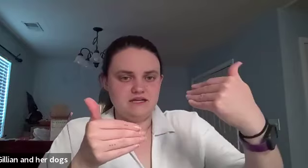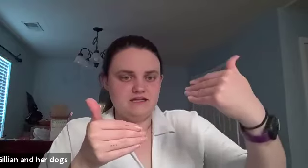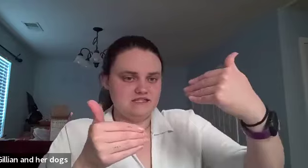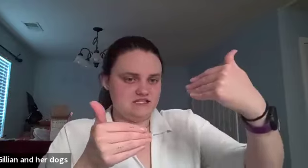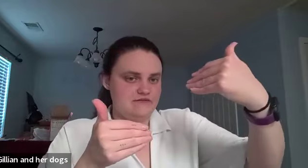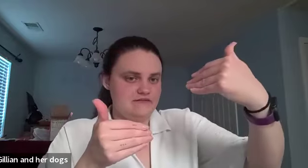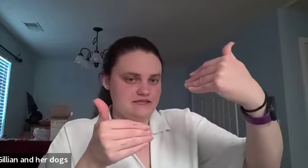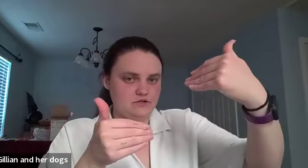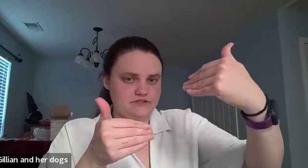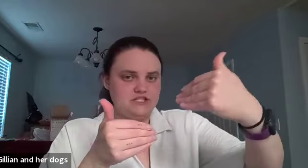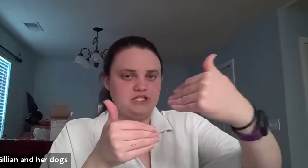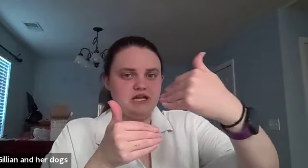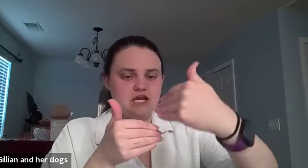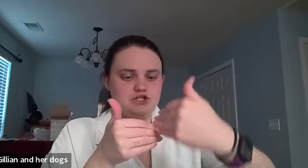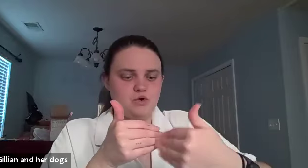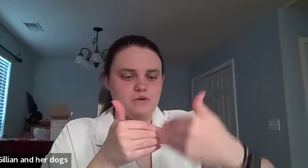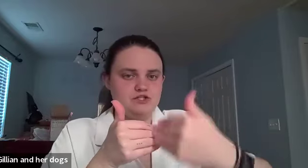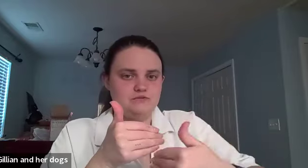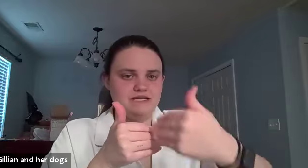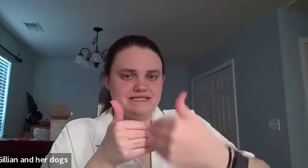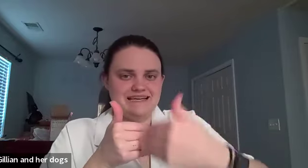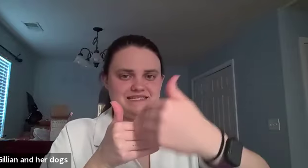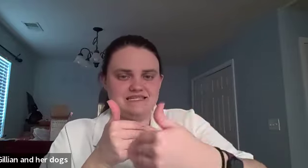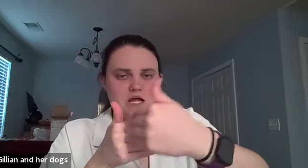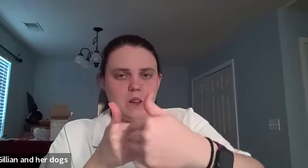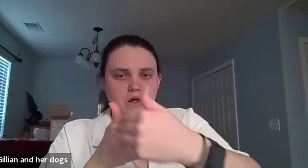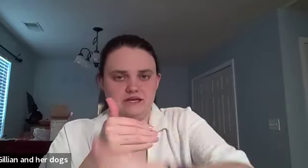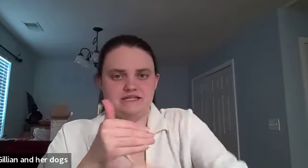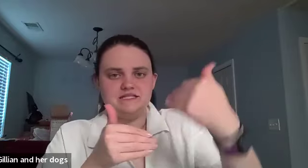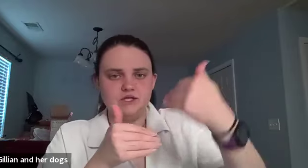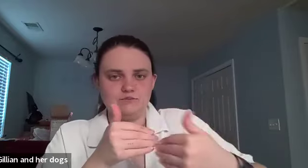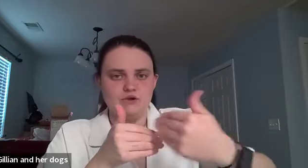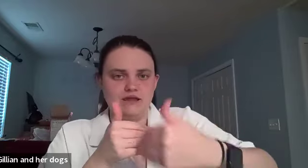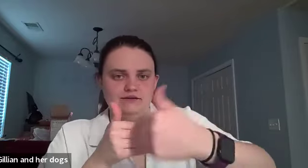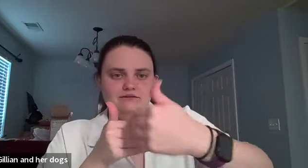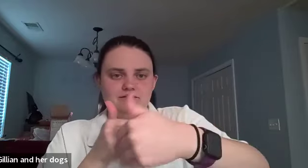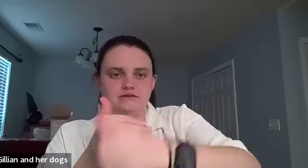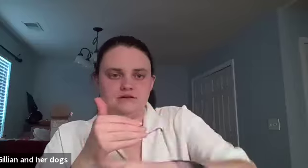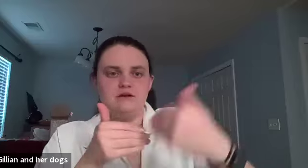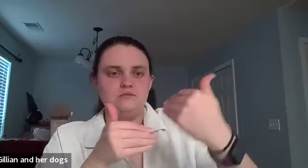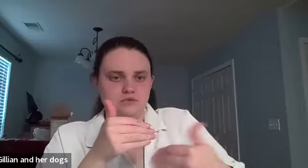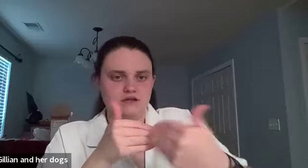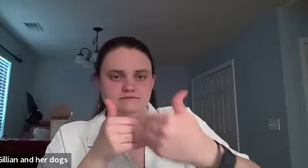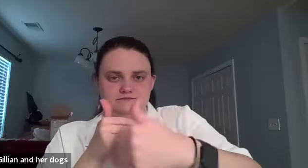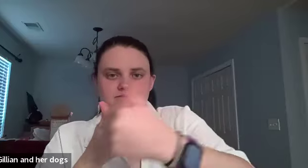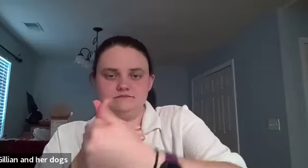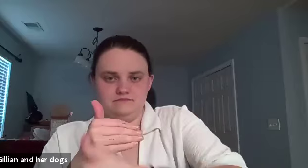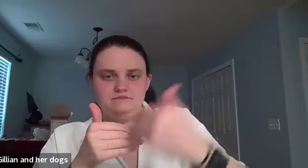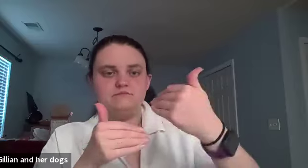dominant is in that similar position, and you're going to make slices along it. Bread, bread,